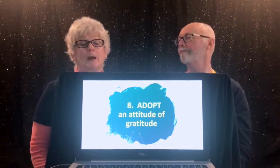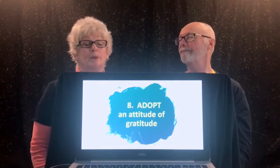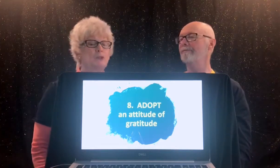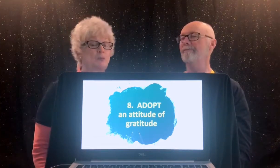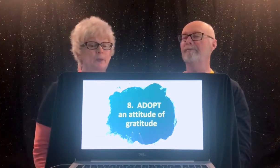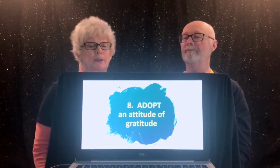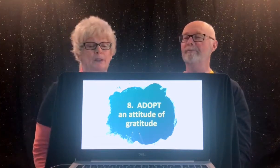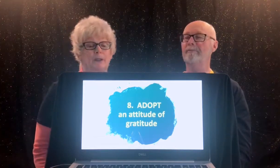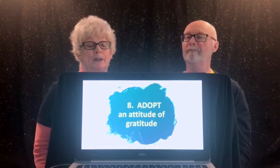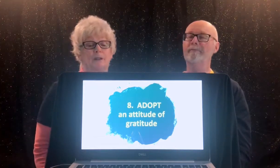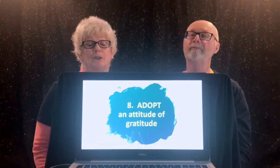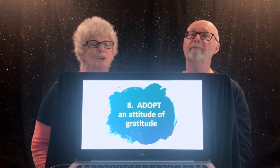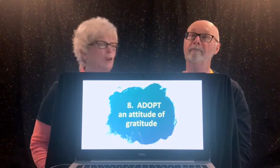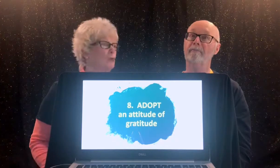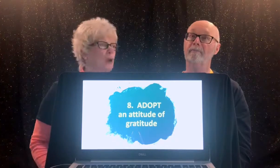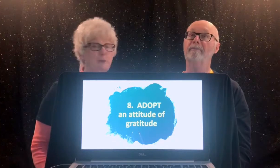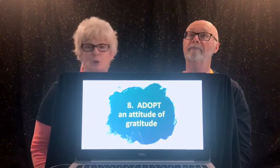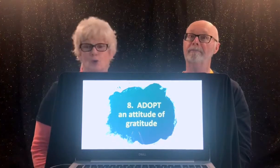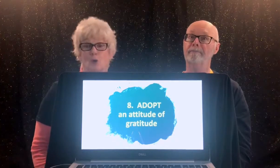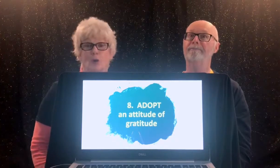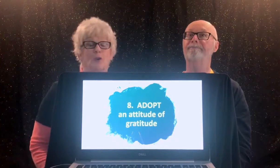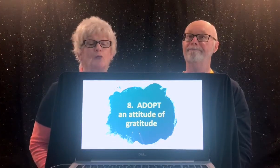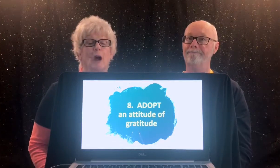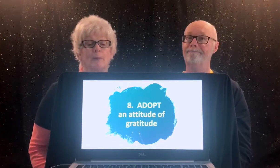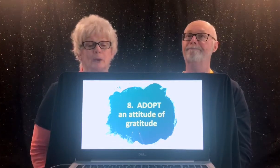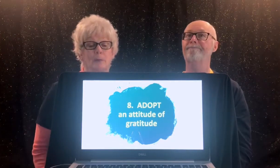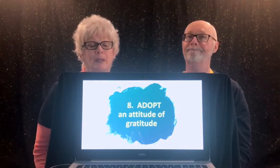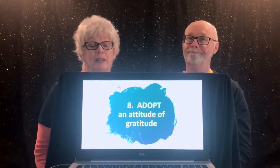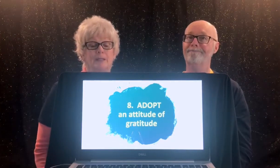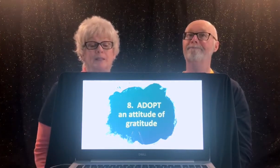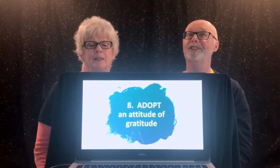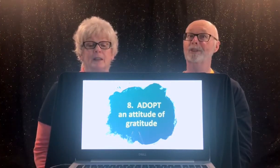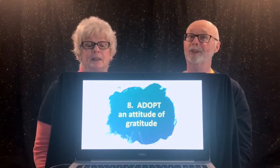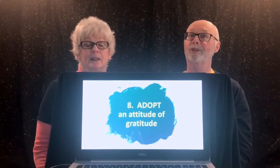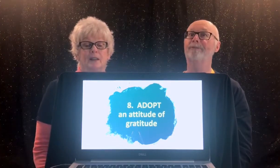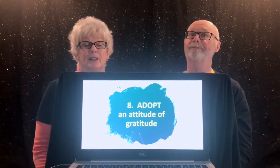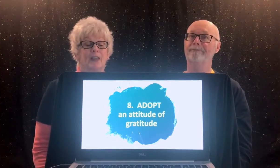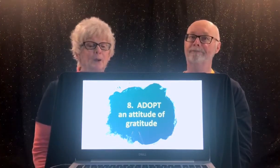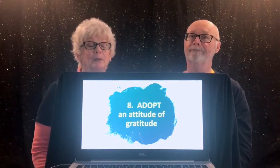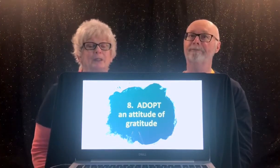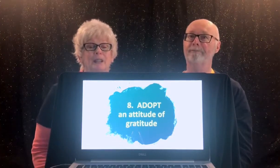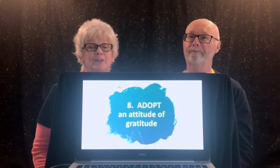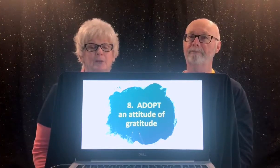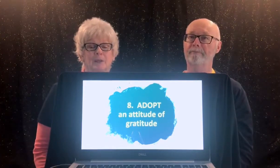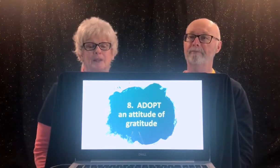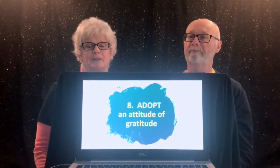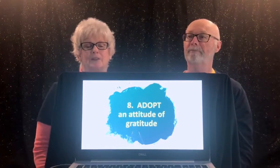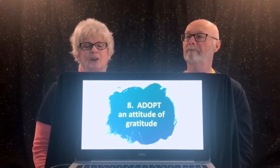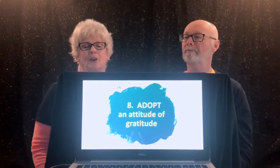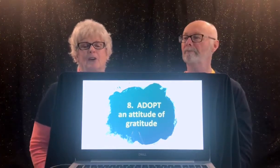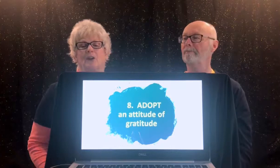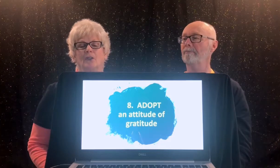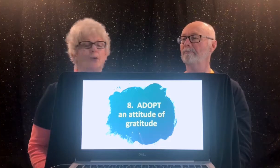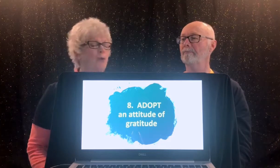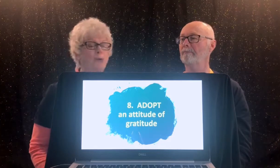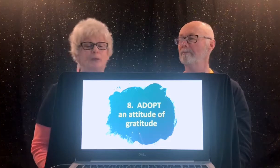your spirit. They'll rob your joy. They'll rob your peace. It's true. And they are plentiful because of the